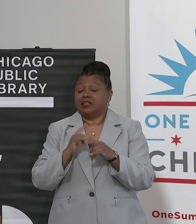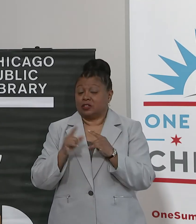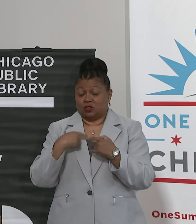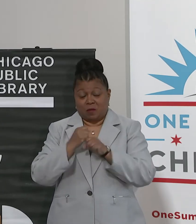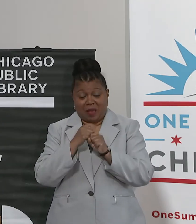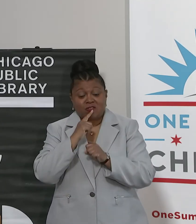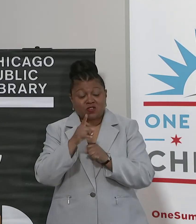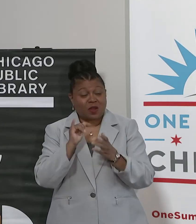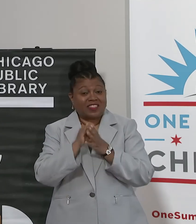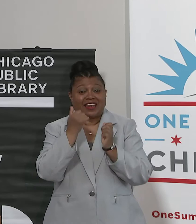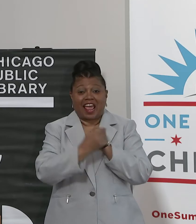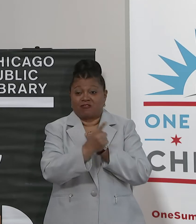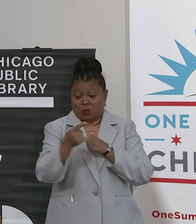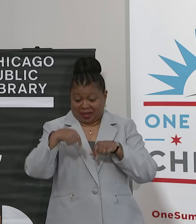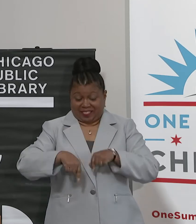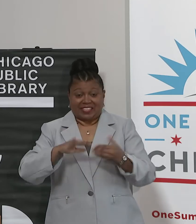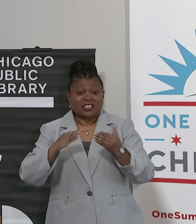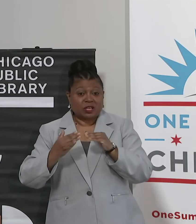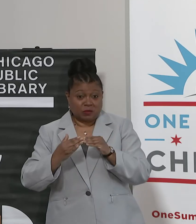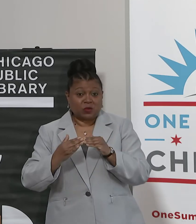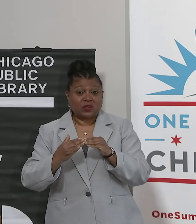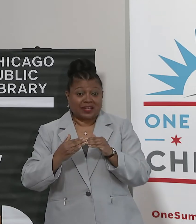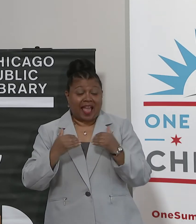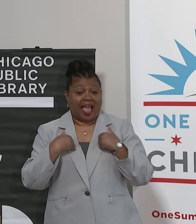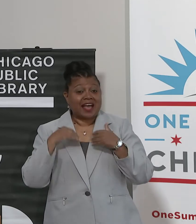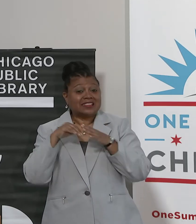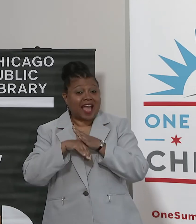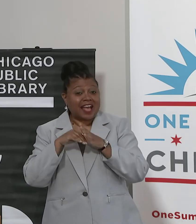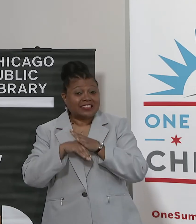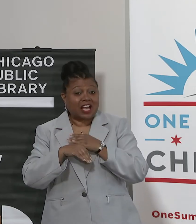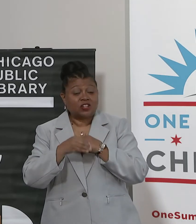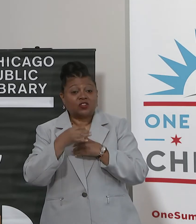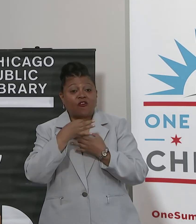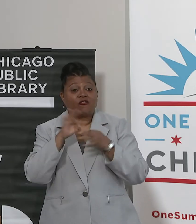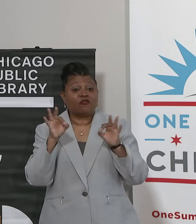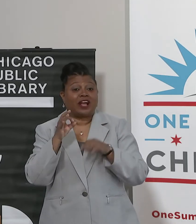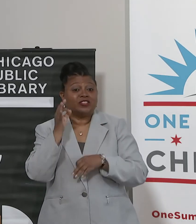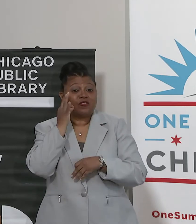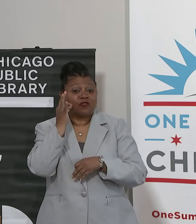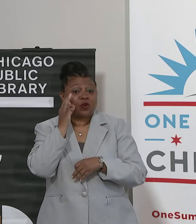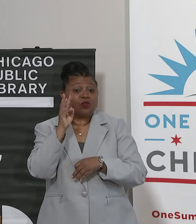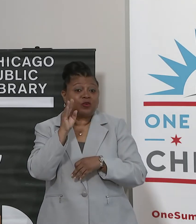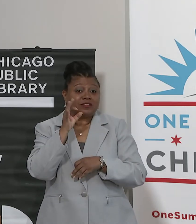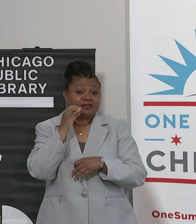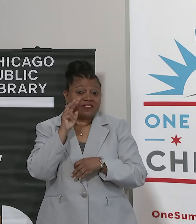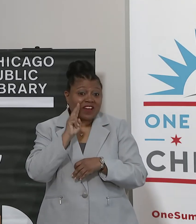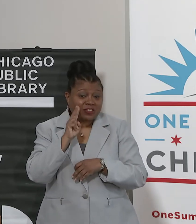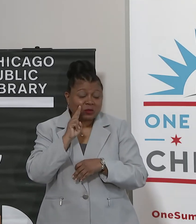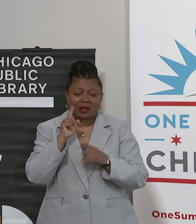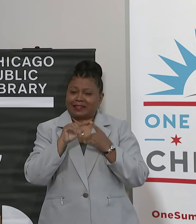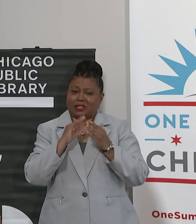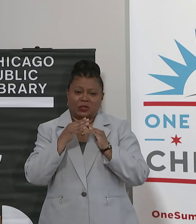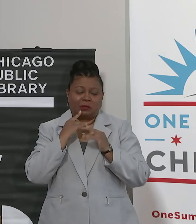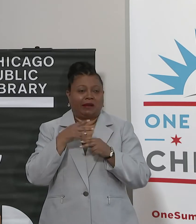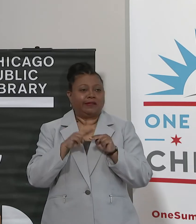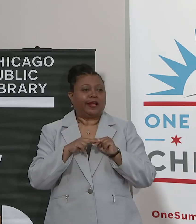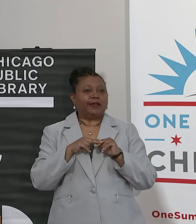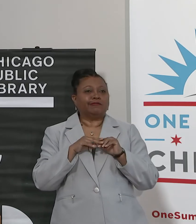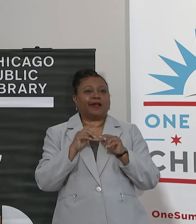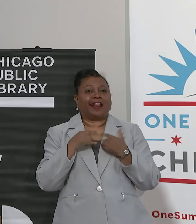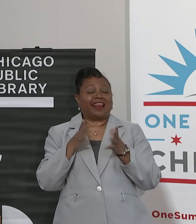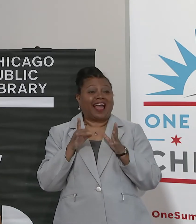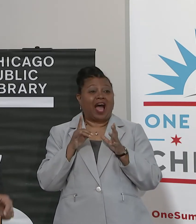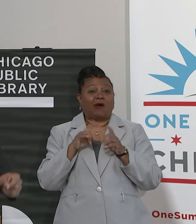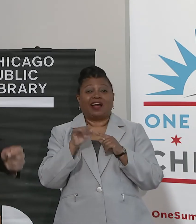to make sure that everyone in this community has access to fresh produce. And so the community is not going to sit back and